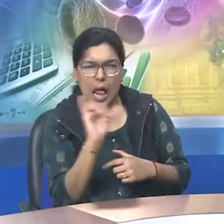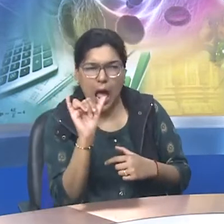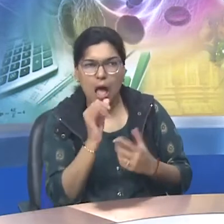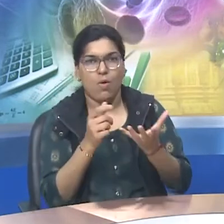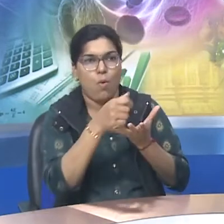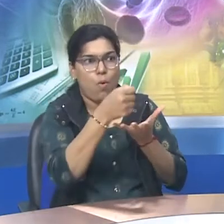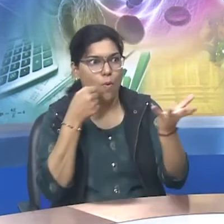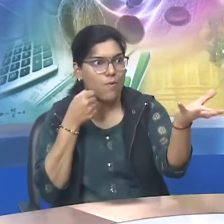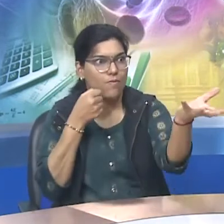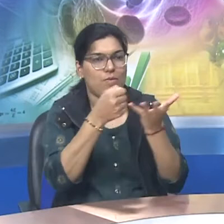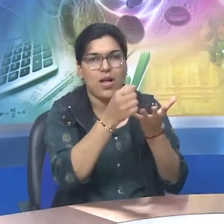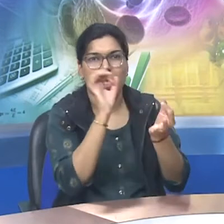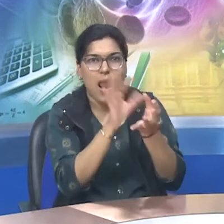is used for